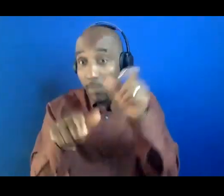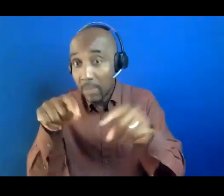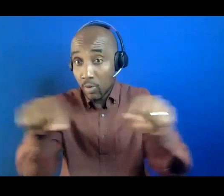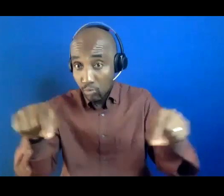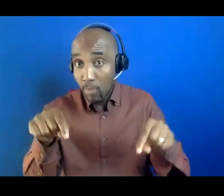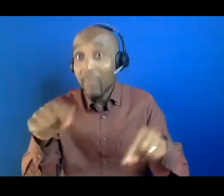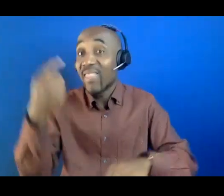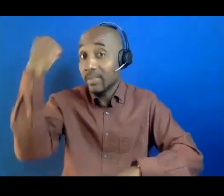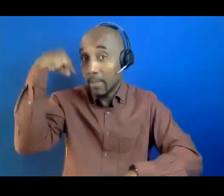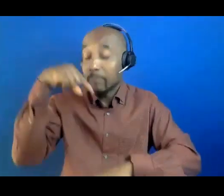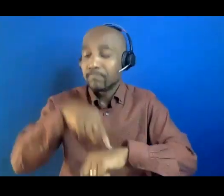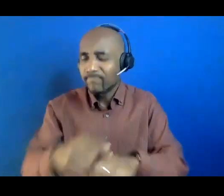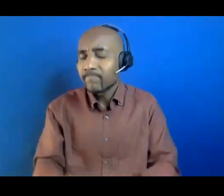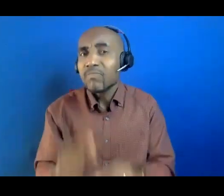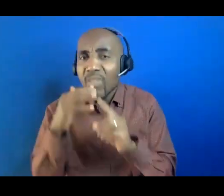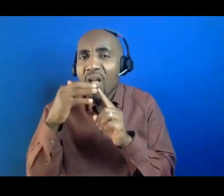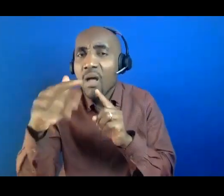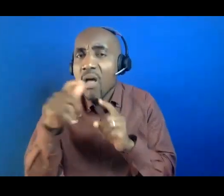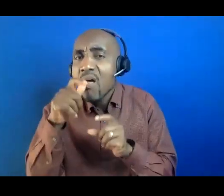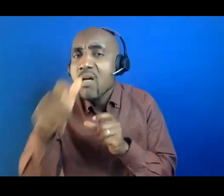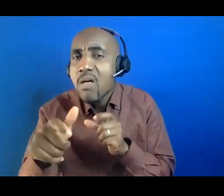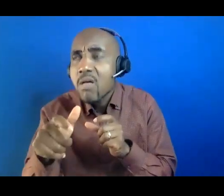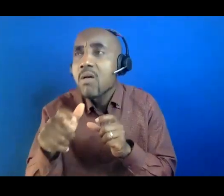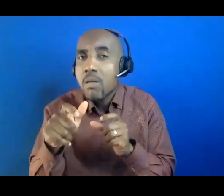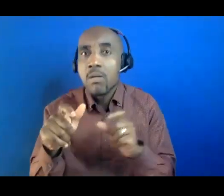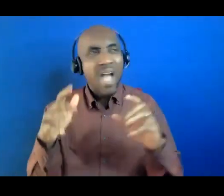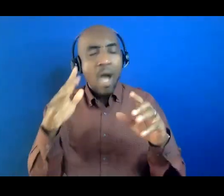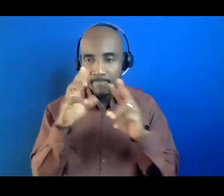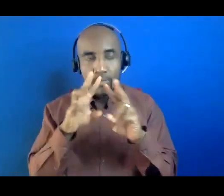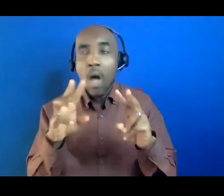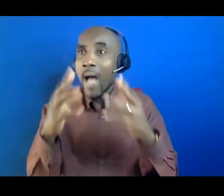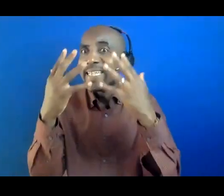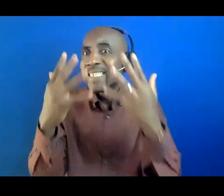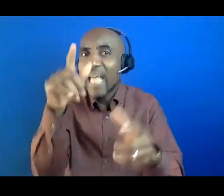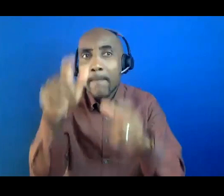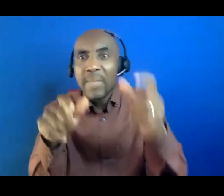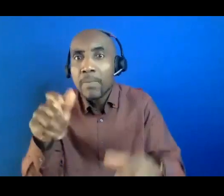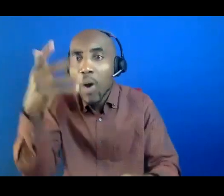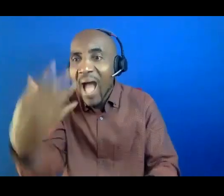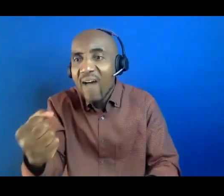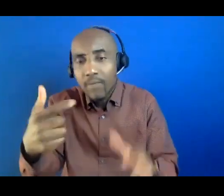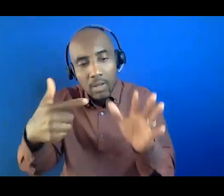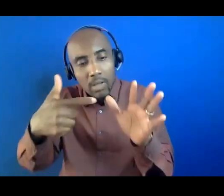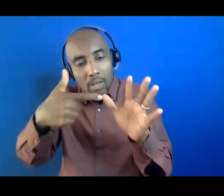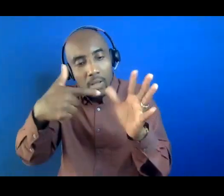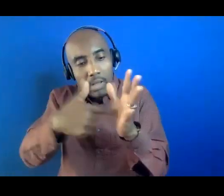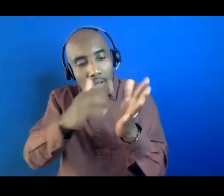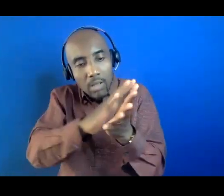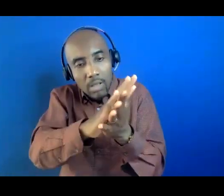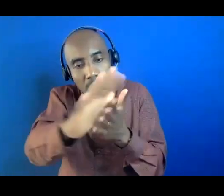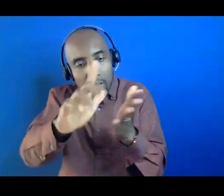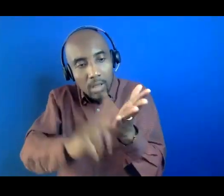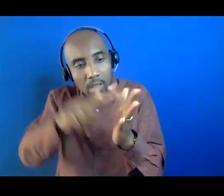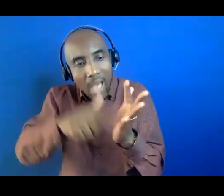And there was a prophetic word that there were 10 people in the room who had athlete's foot. And 9